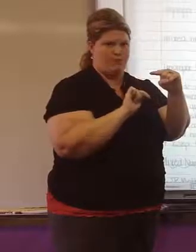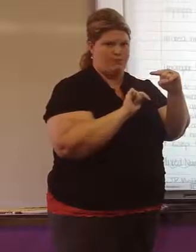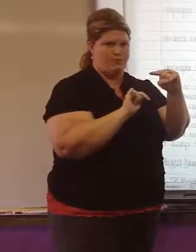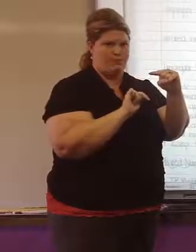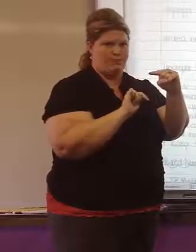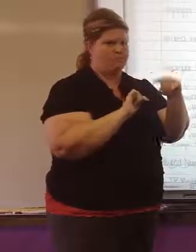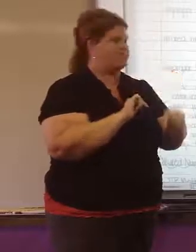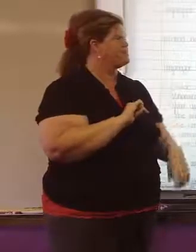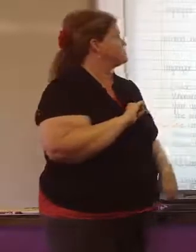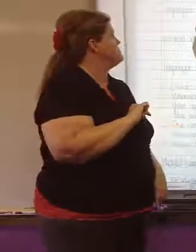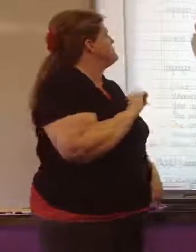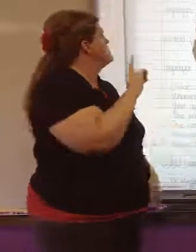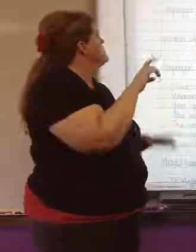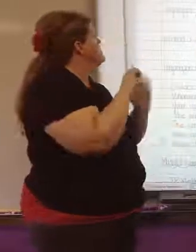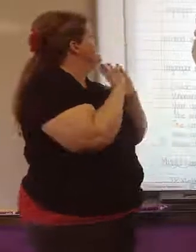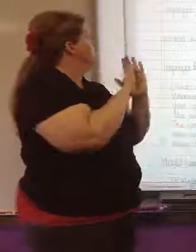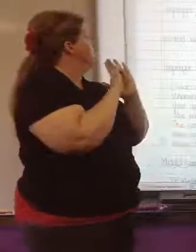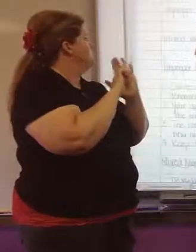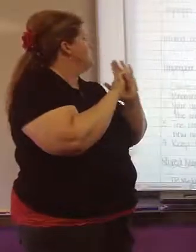the bottom. For example,